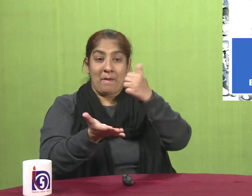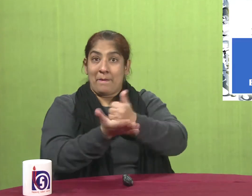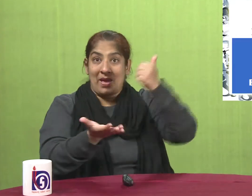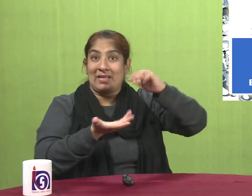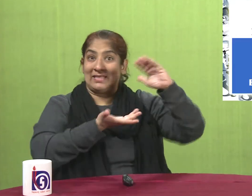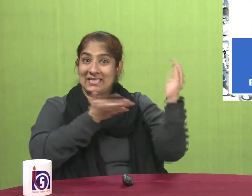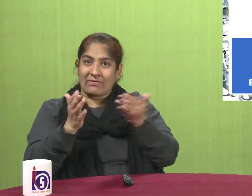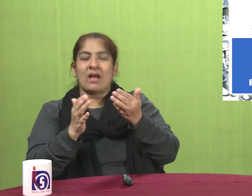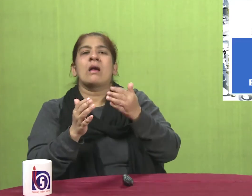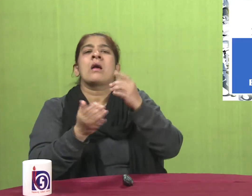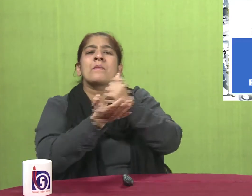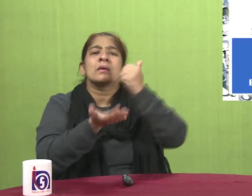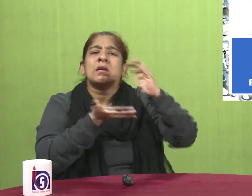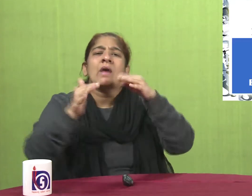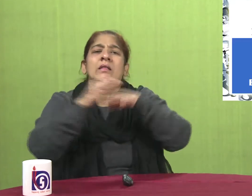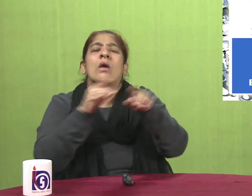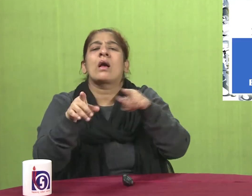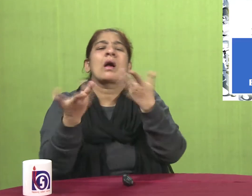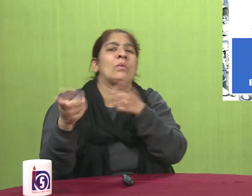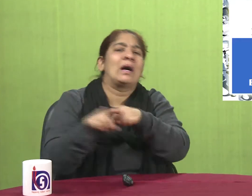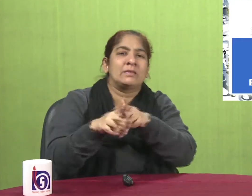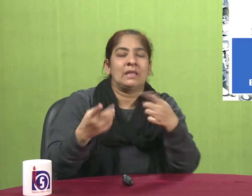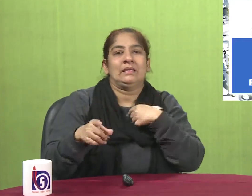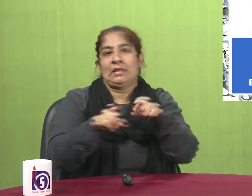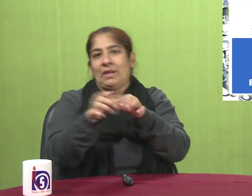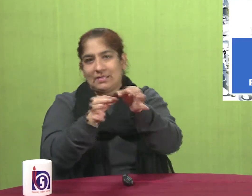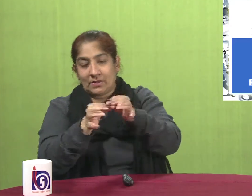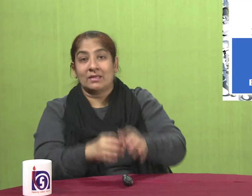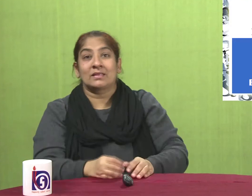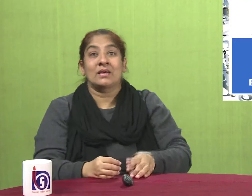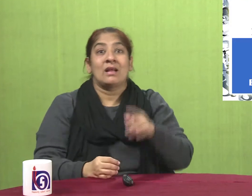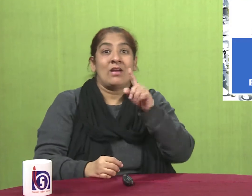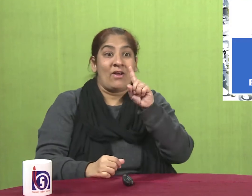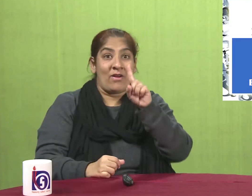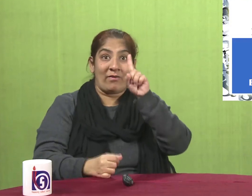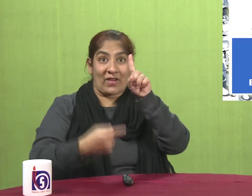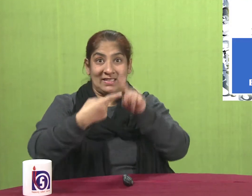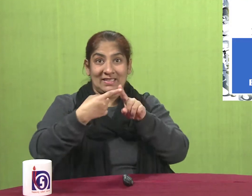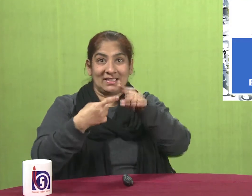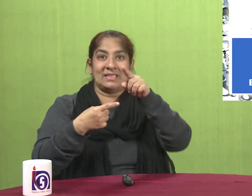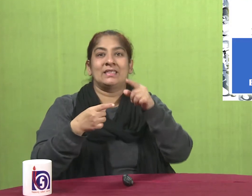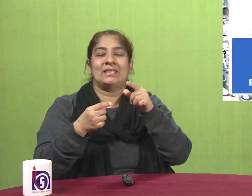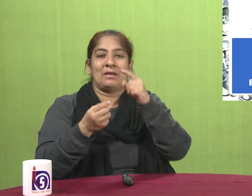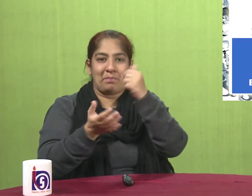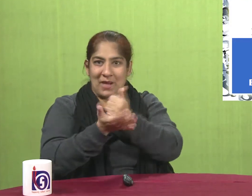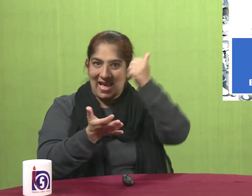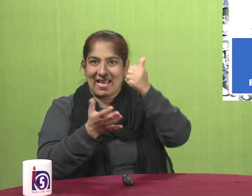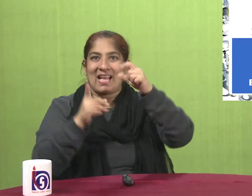dear friends, let us learn about the banking services. The first is